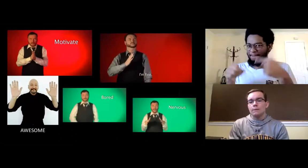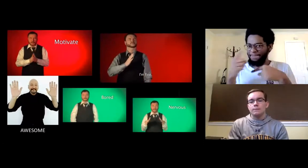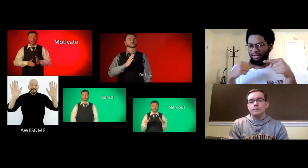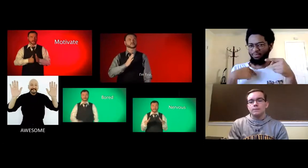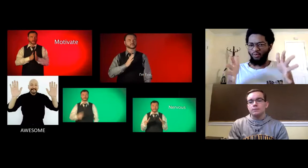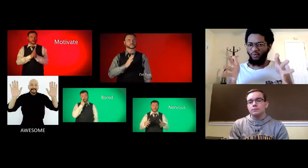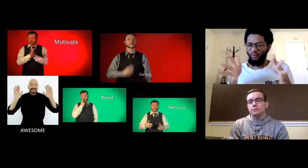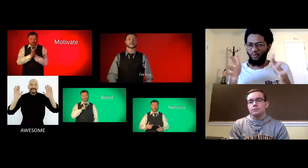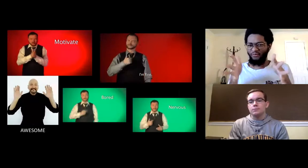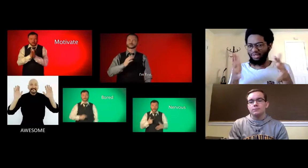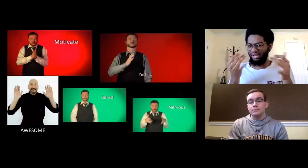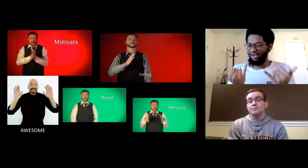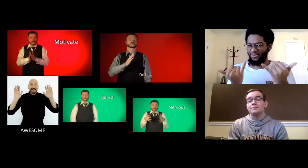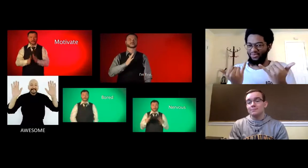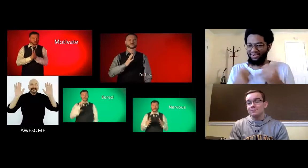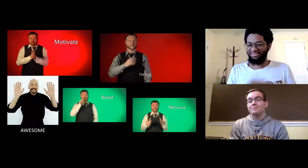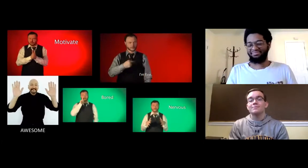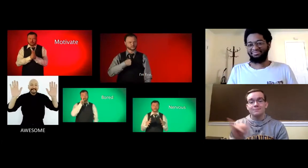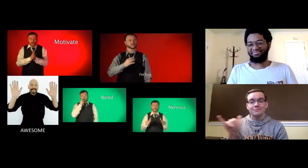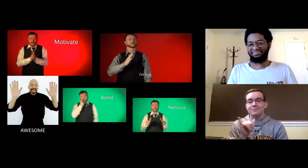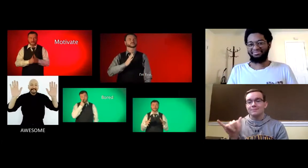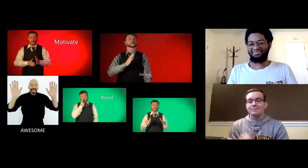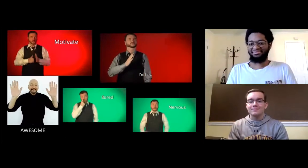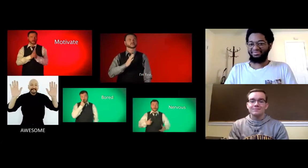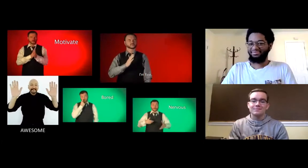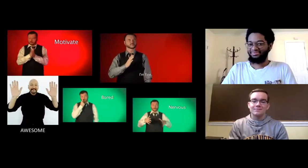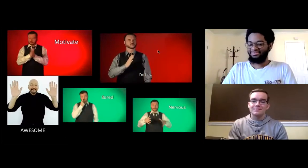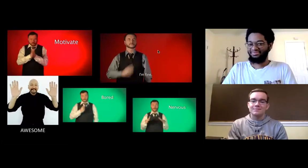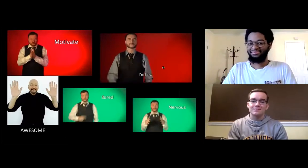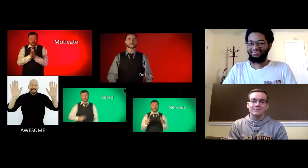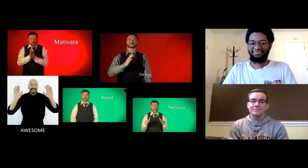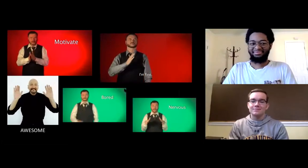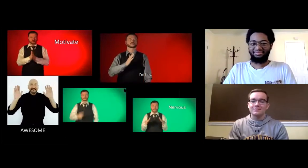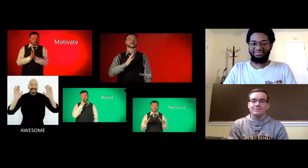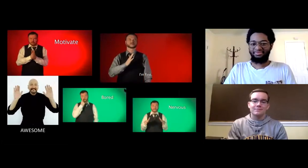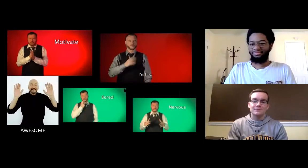I'm getting nervous that finals is coming soon. Me too.